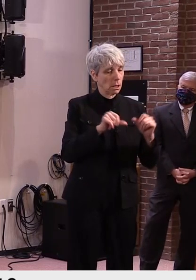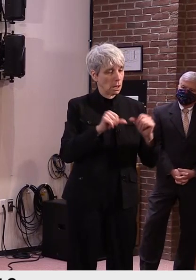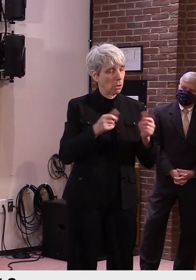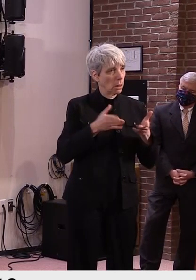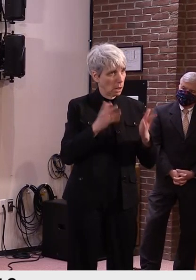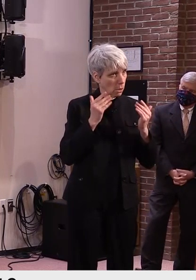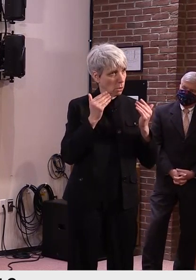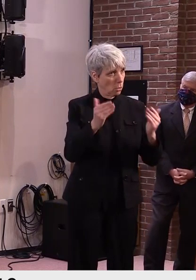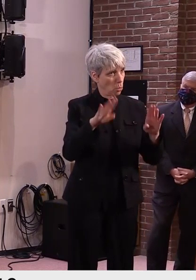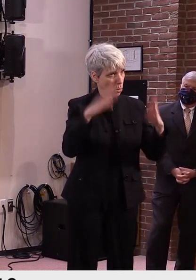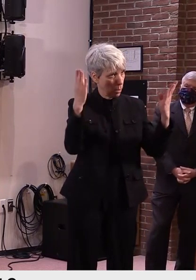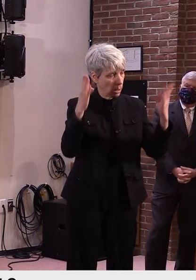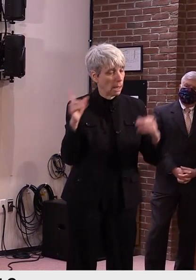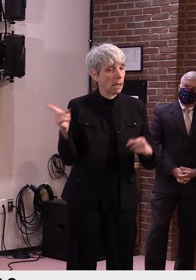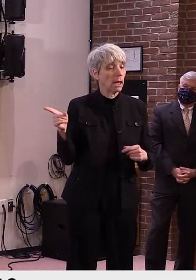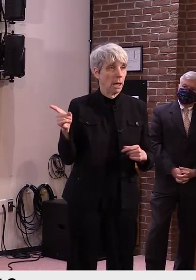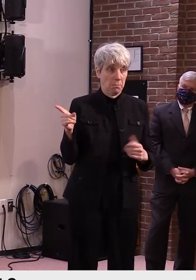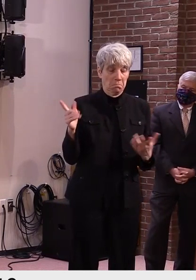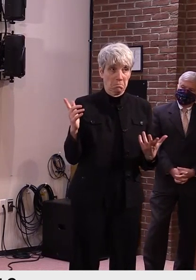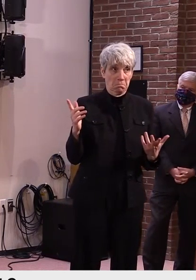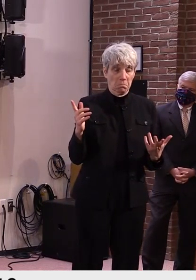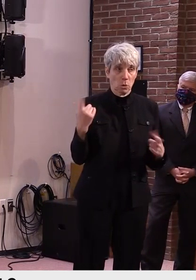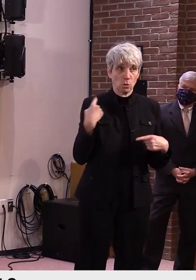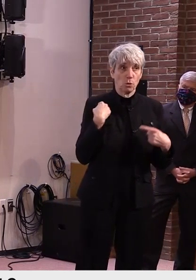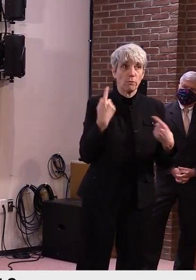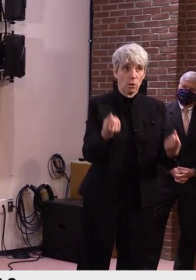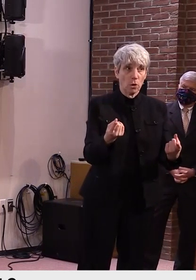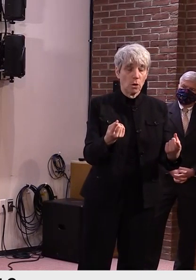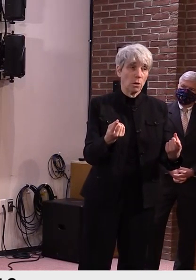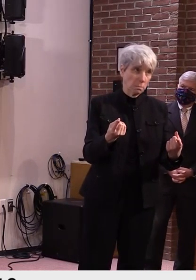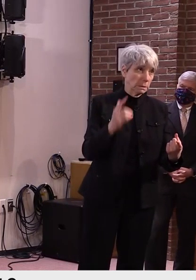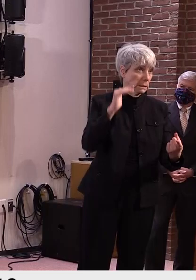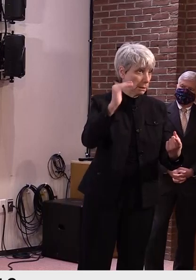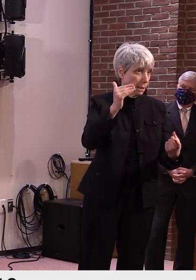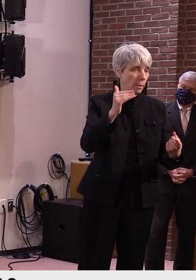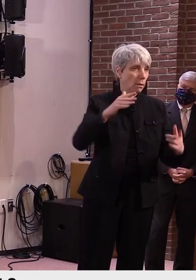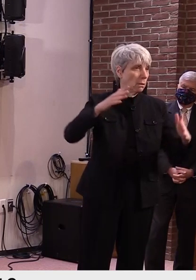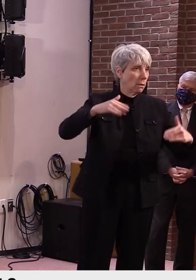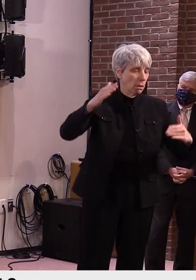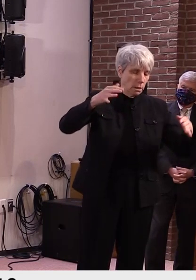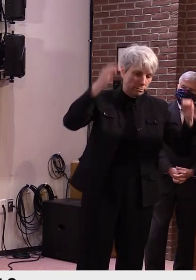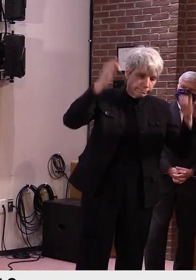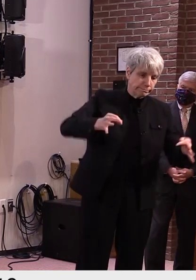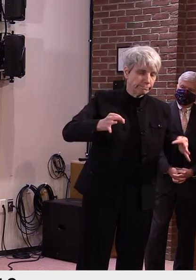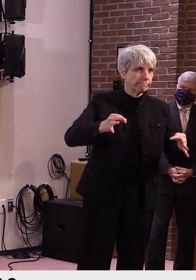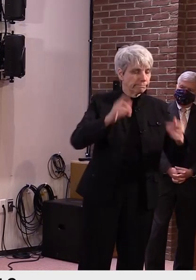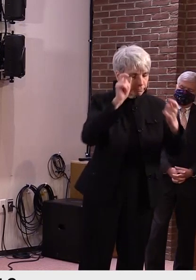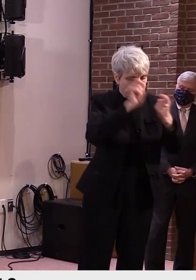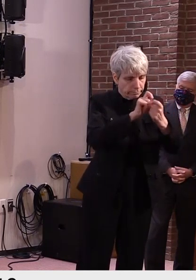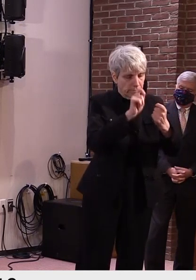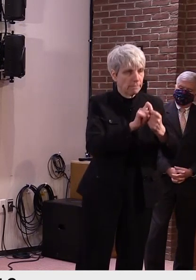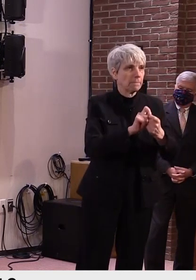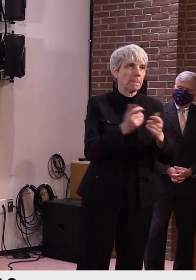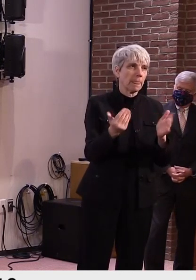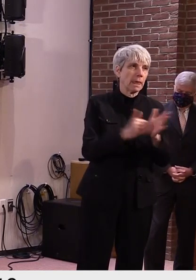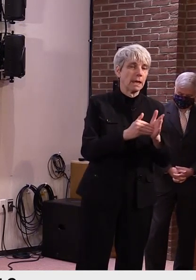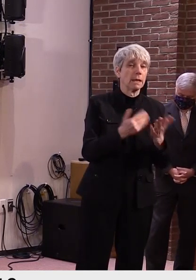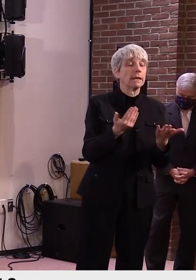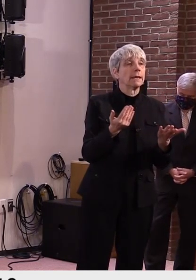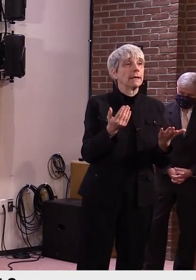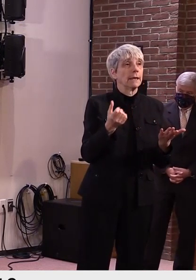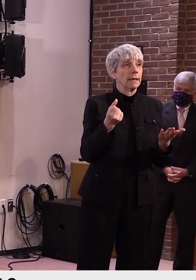No, as far as I know at this point in time, again, we haven't really spoken about this in great detail, but if